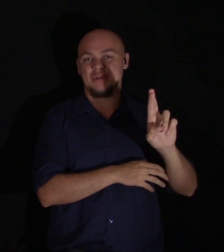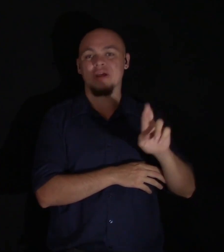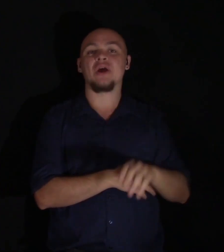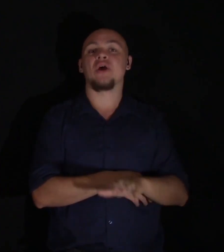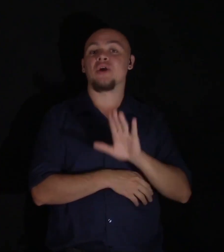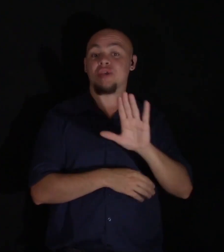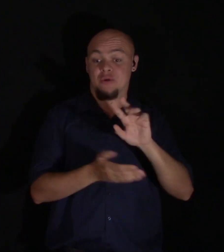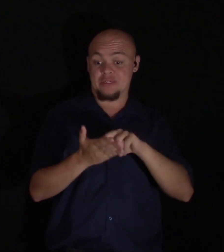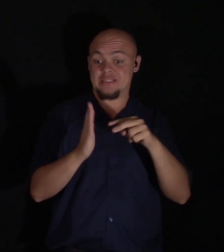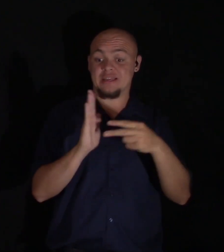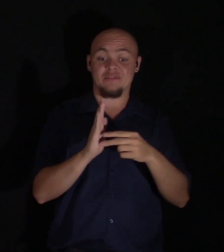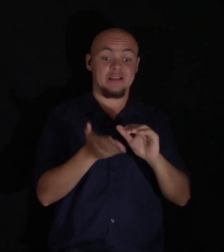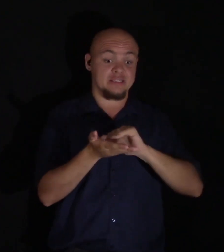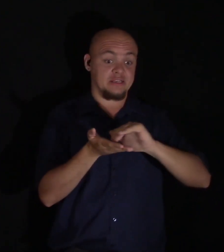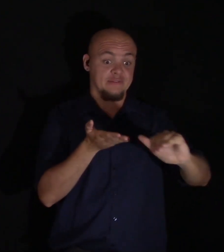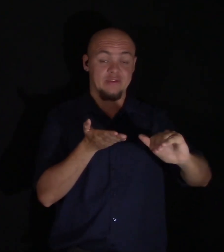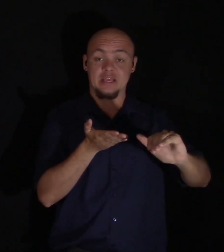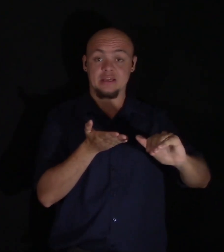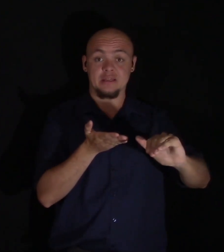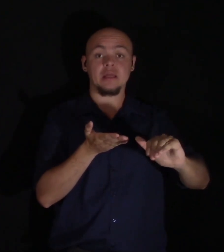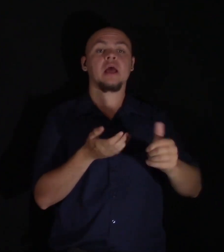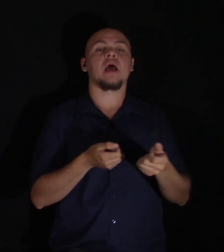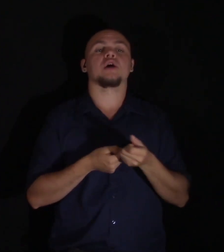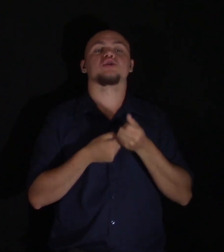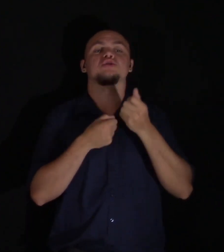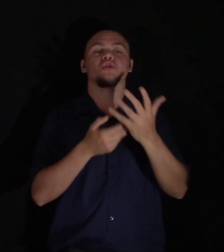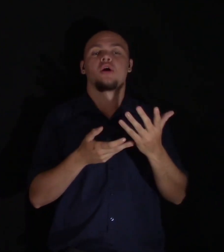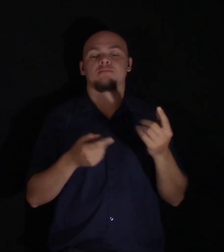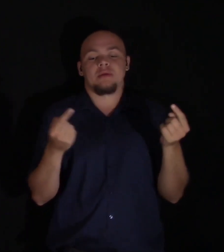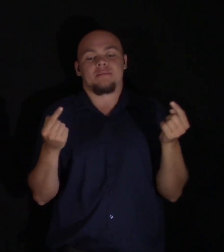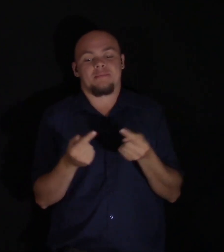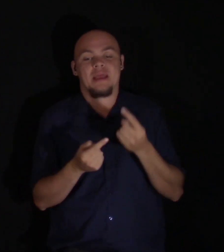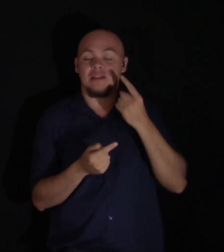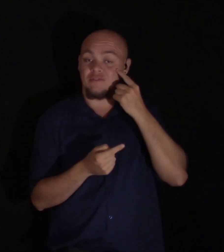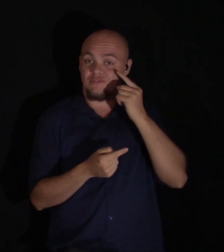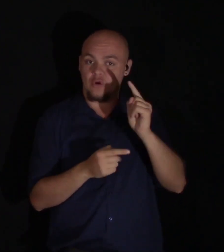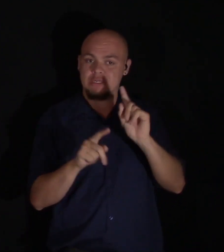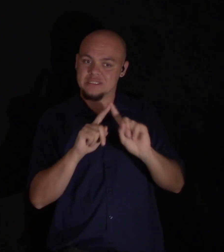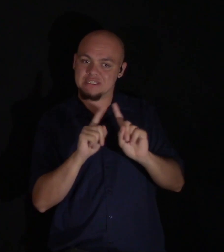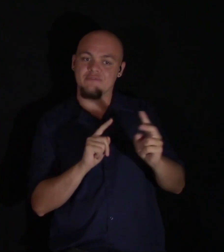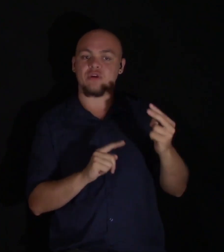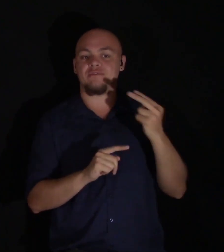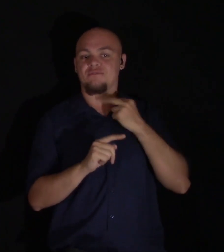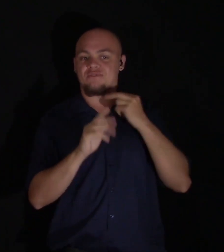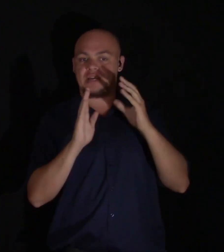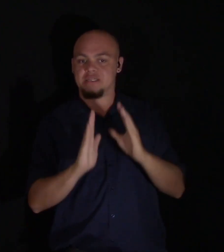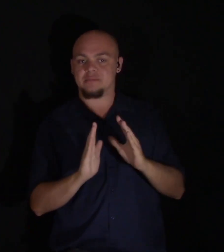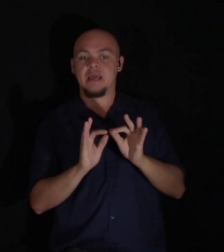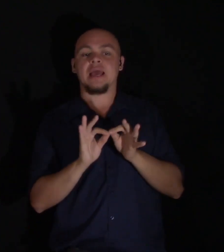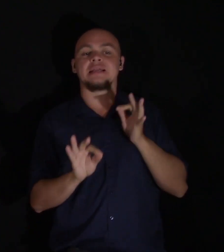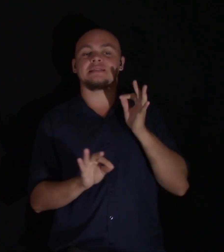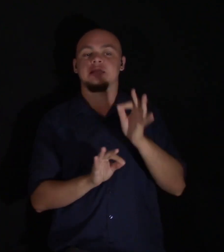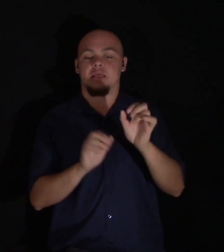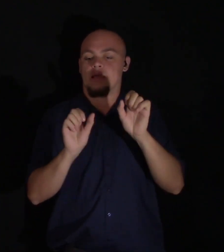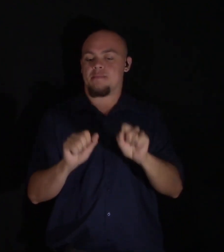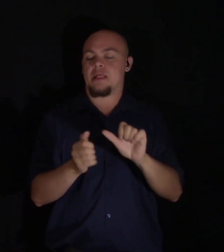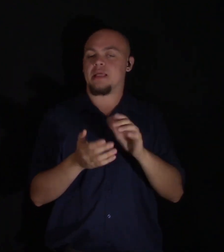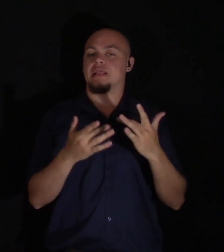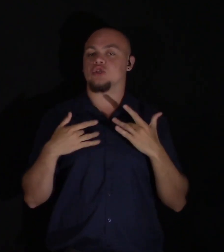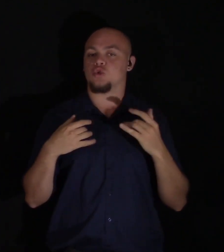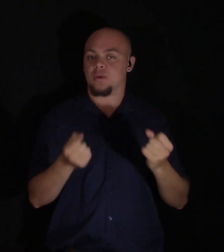your definition of forgive has caused so much pain for victims and greatly delays their ability to